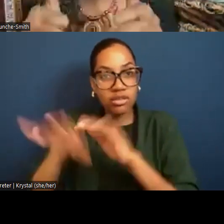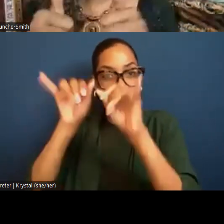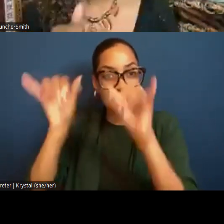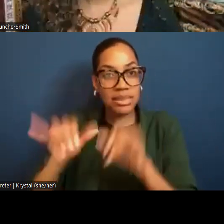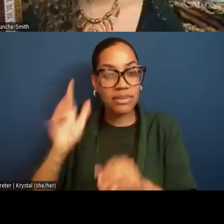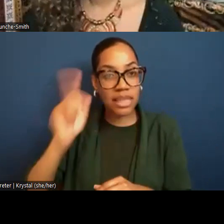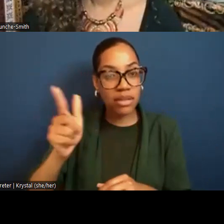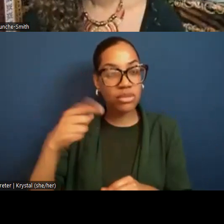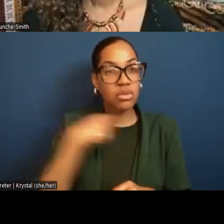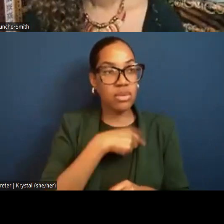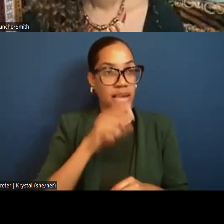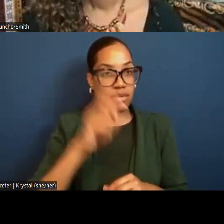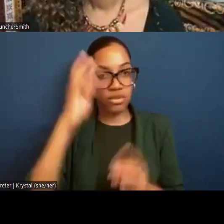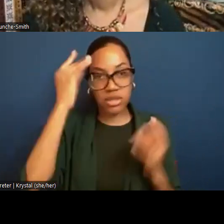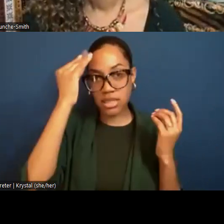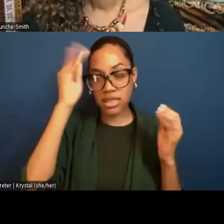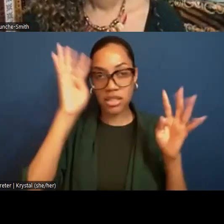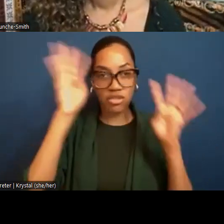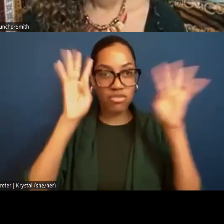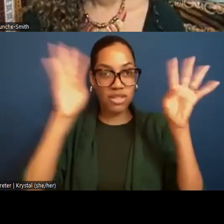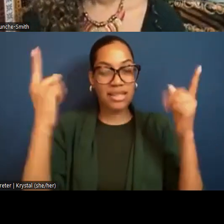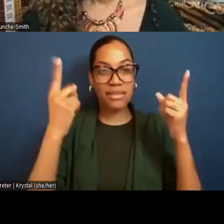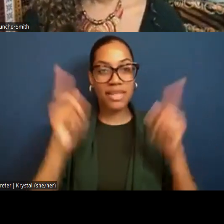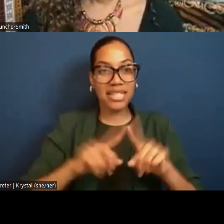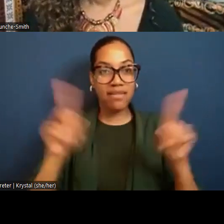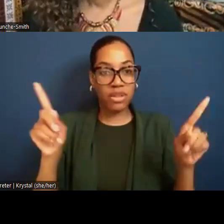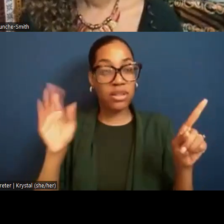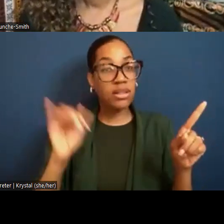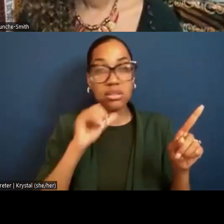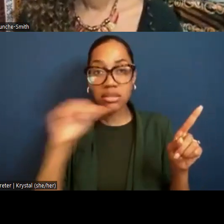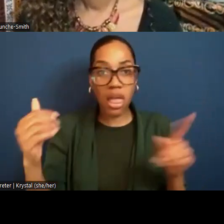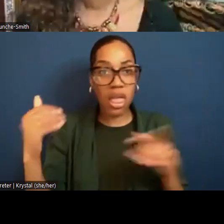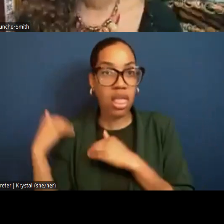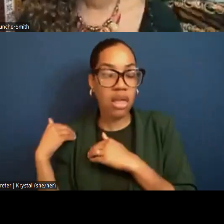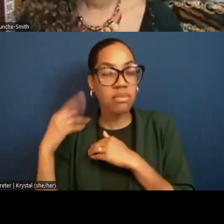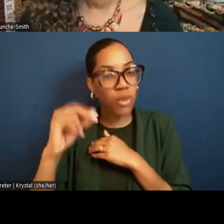be willing, again, to take time to learn and realizing, again, that's not a burden. That's a benefit. That's all something we can do.